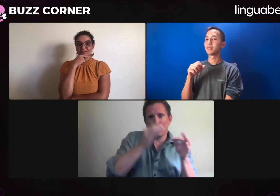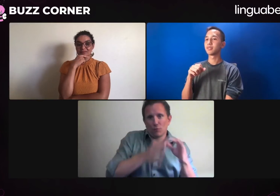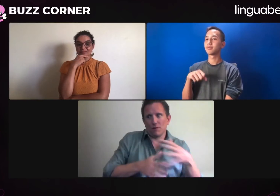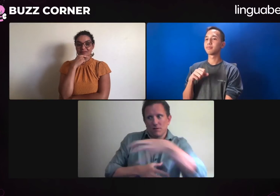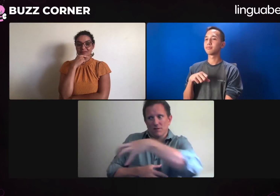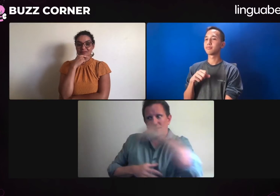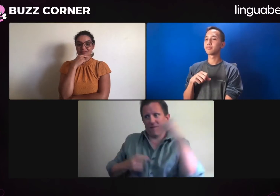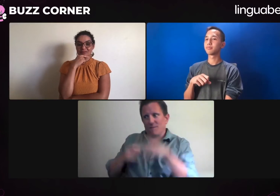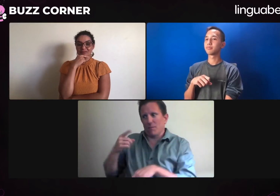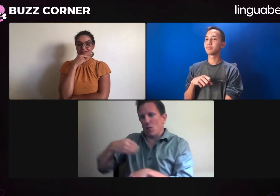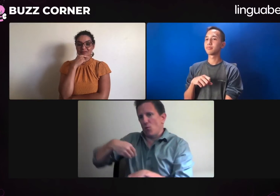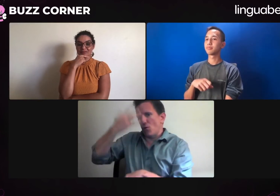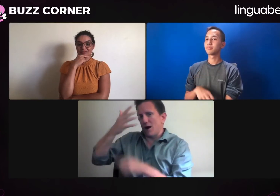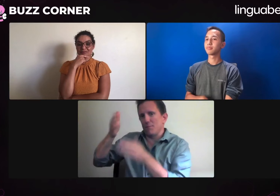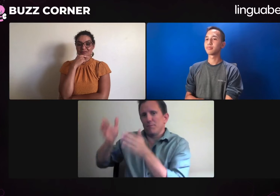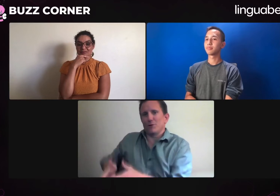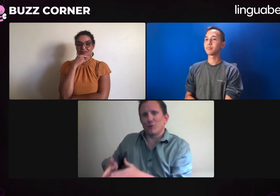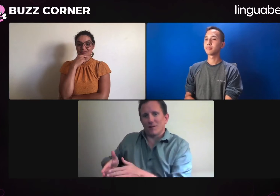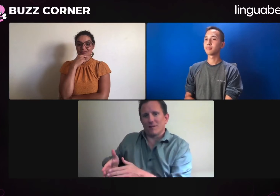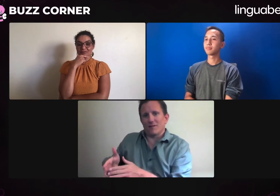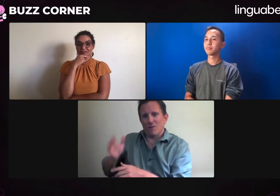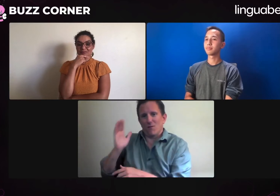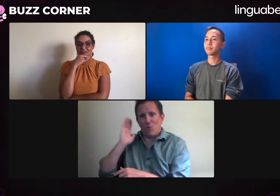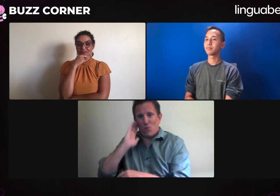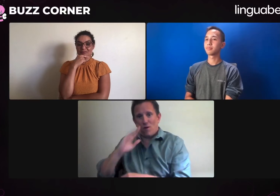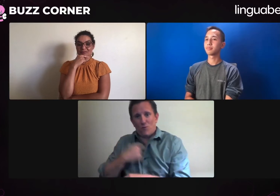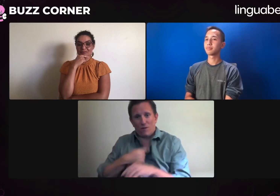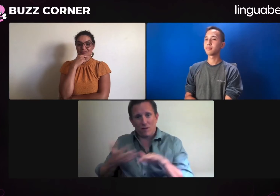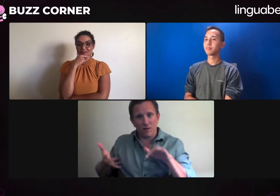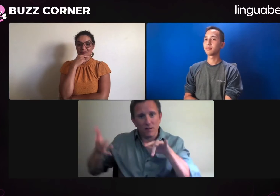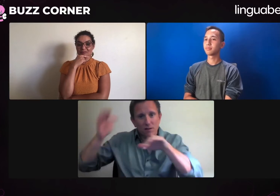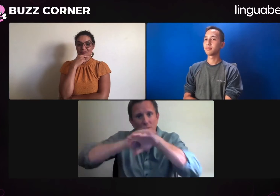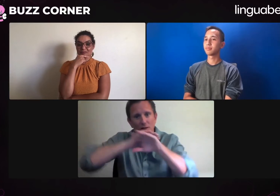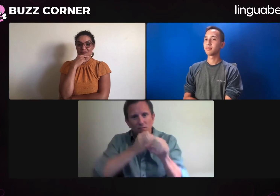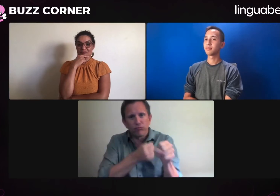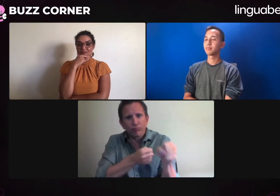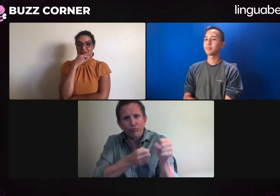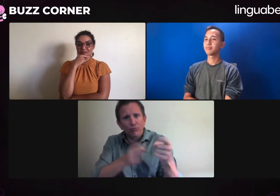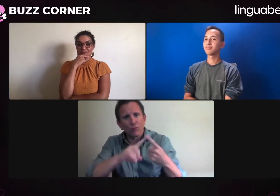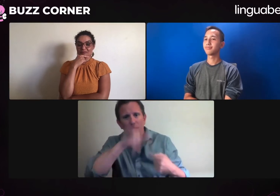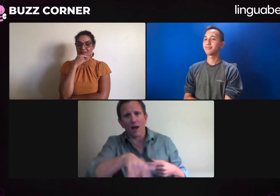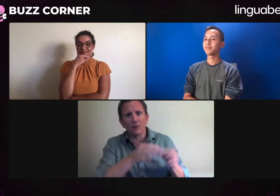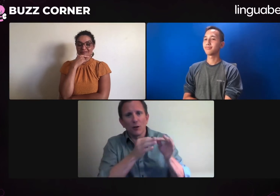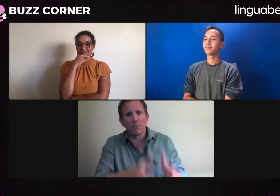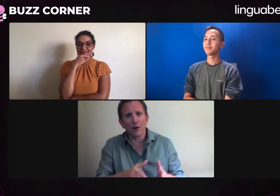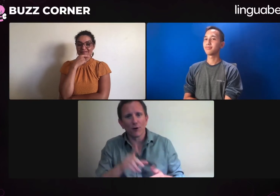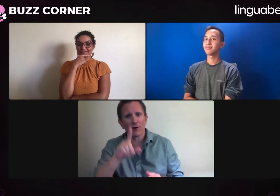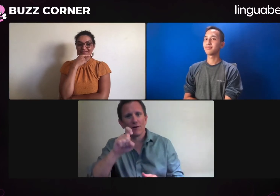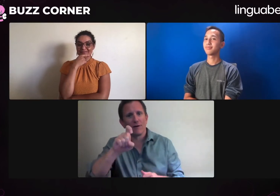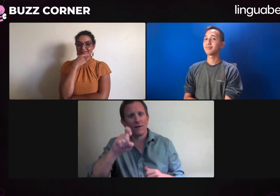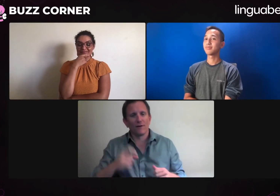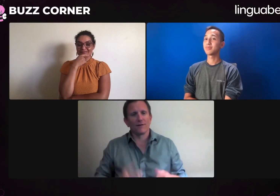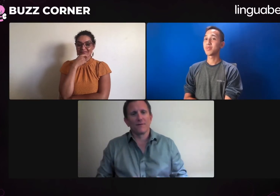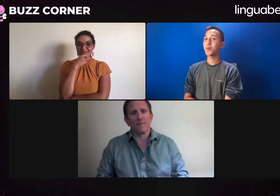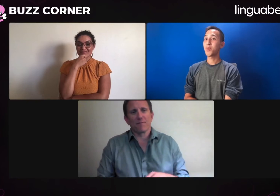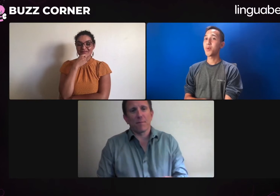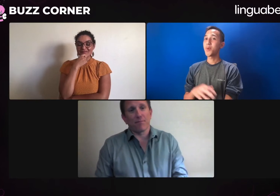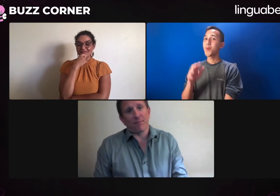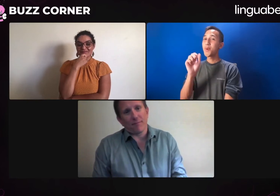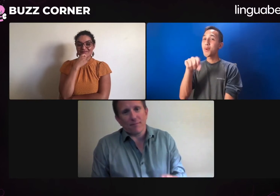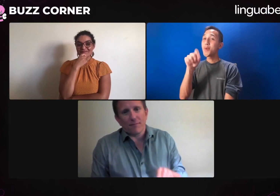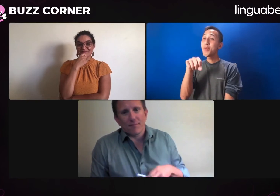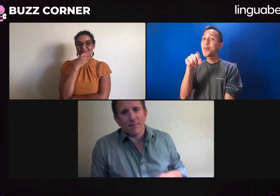And again, thinking about a black interpreter taking a potential opportunity from a white deaf person, would we